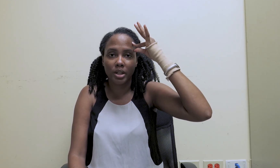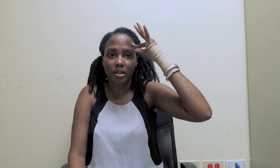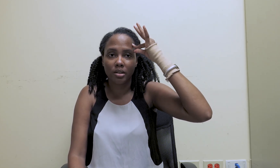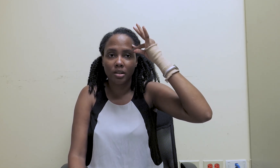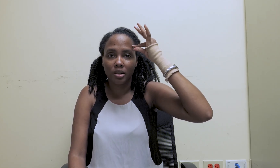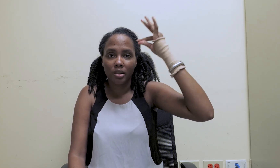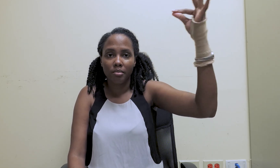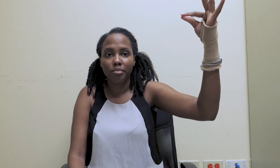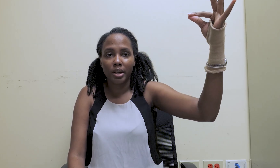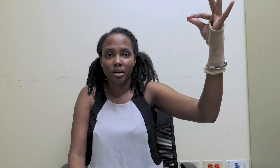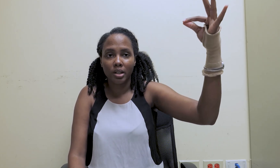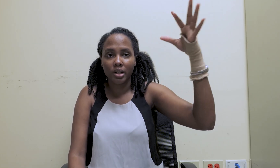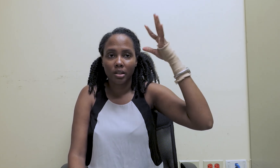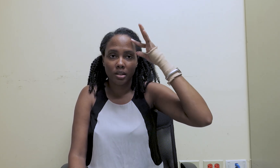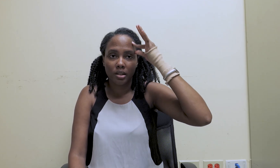head. Barely